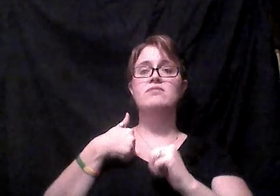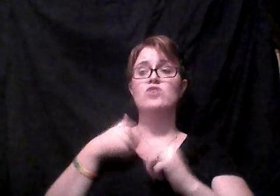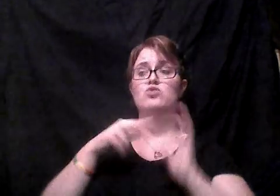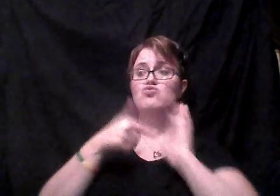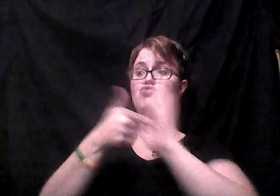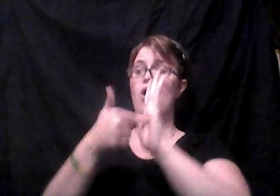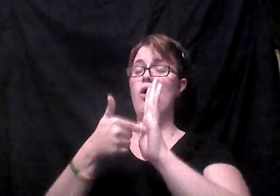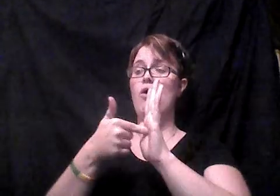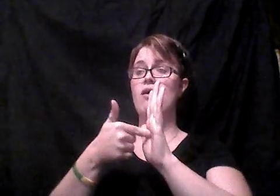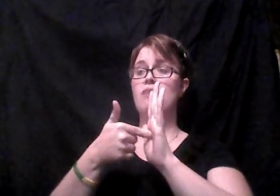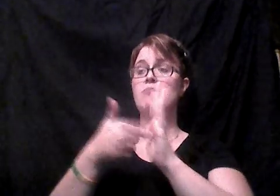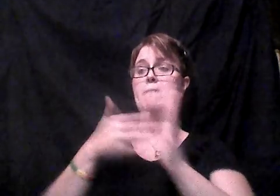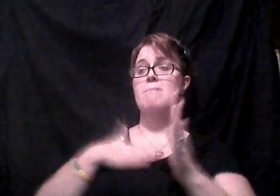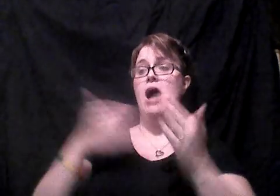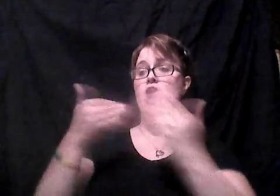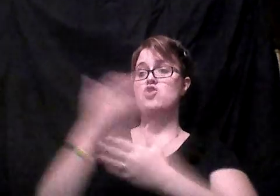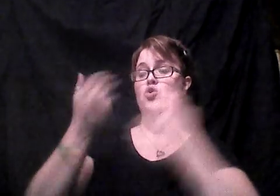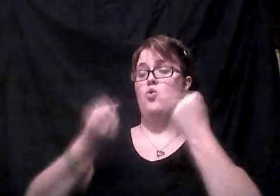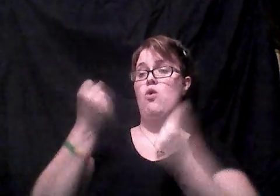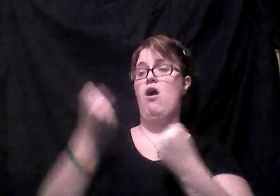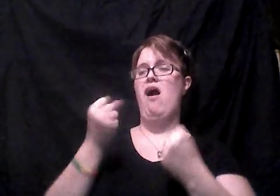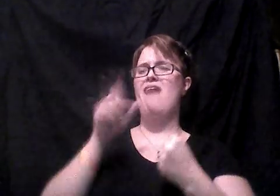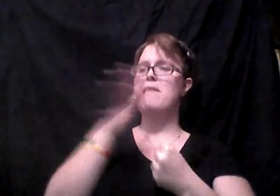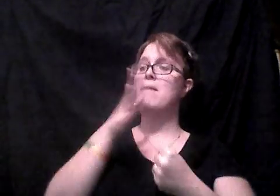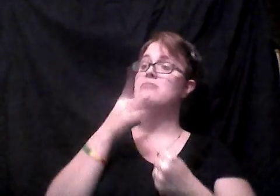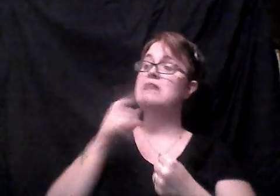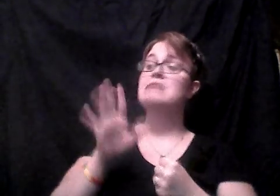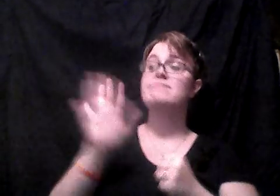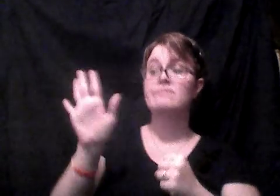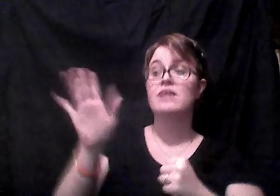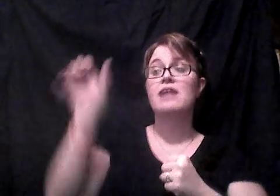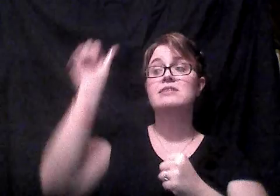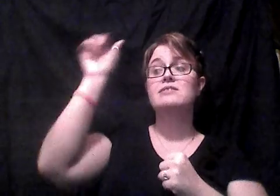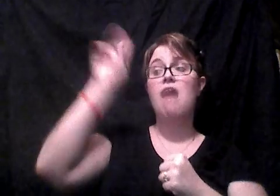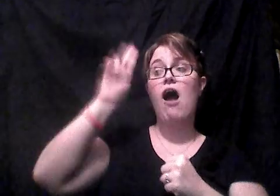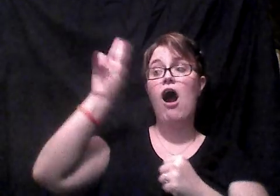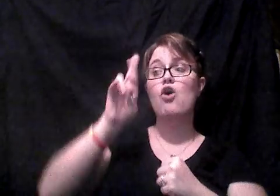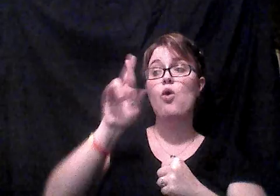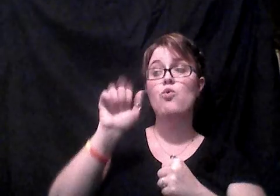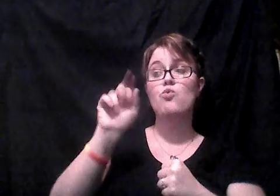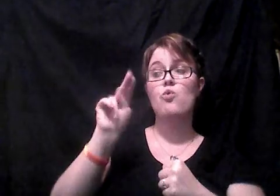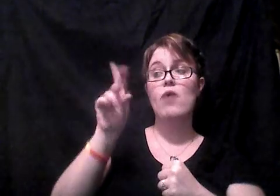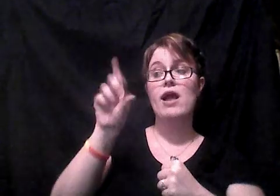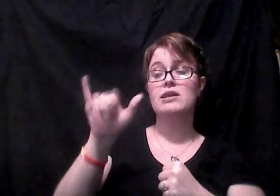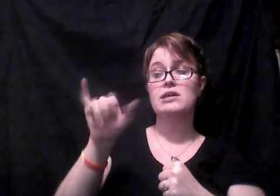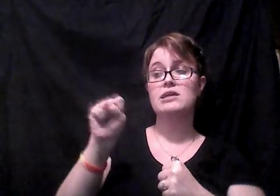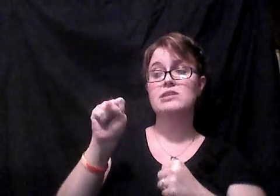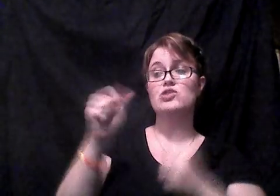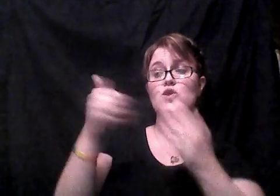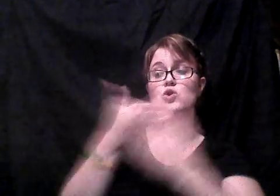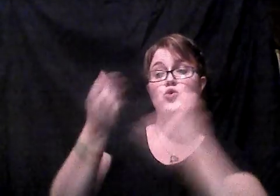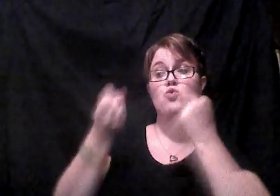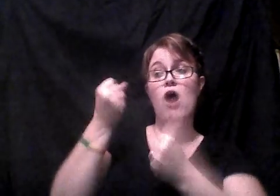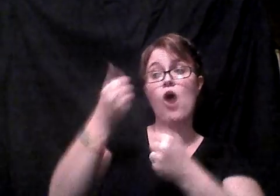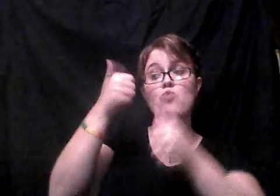dirty, da-da-da-da-da." And they're just cracking up laughing, because over her shoulder, I'm casually opening a can of soda and just emptying it on the